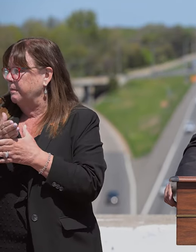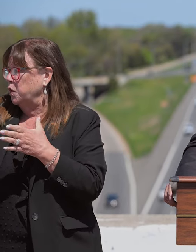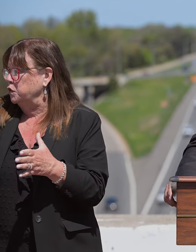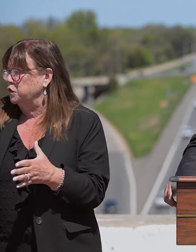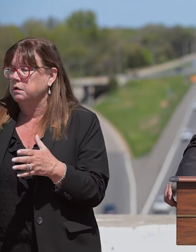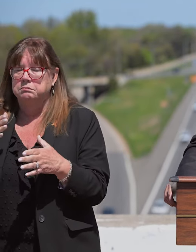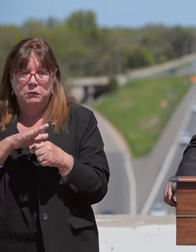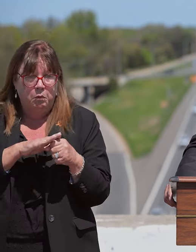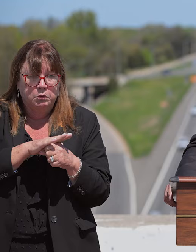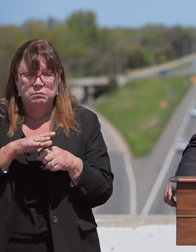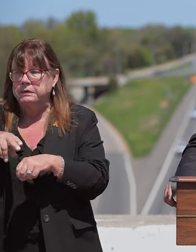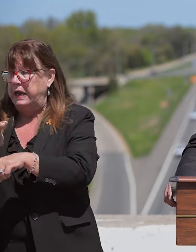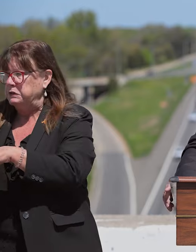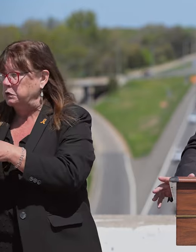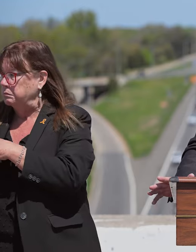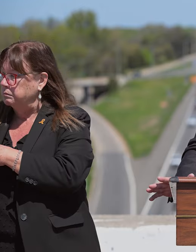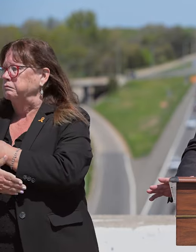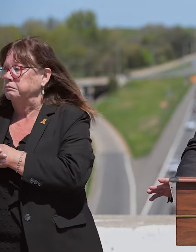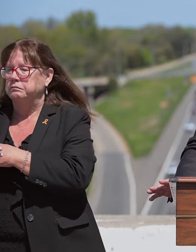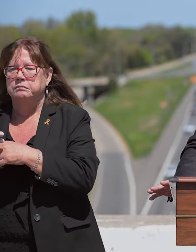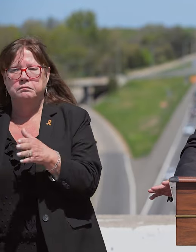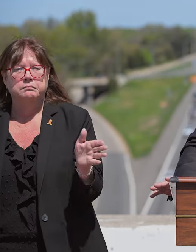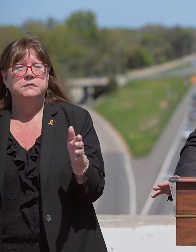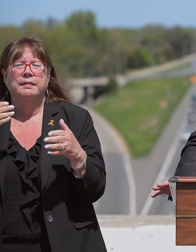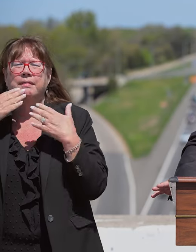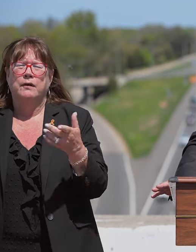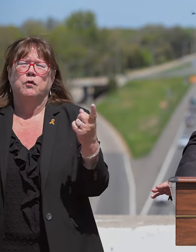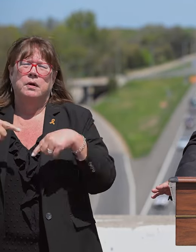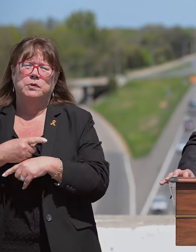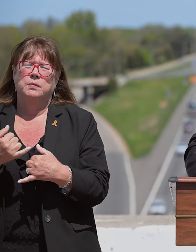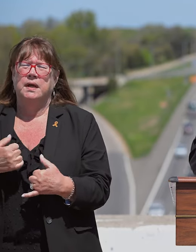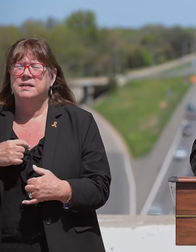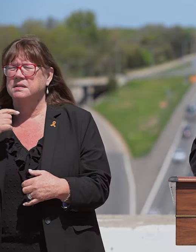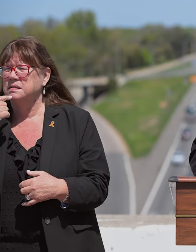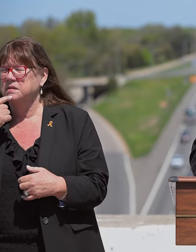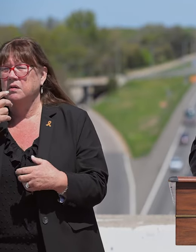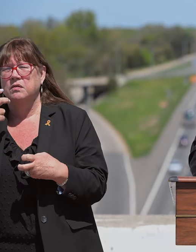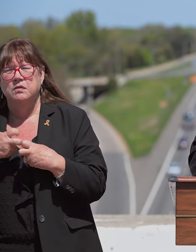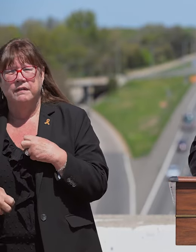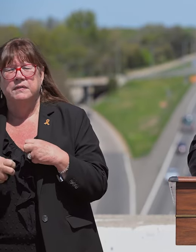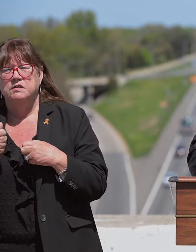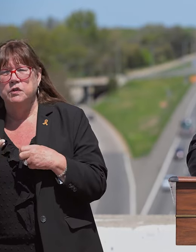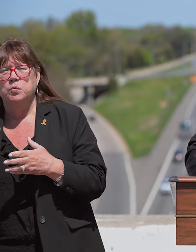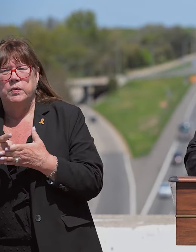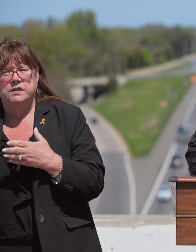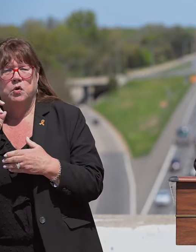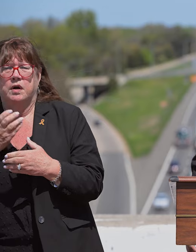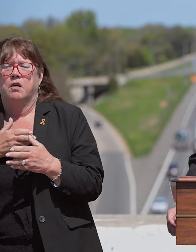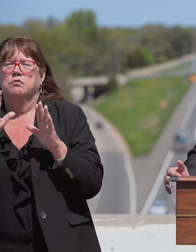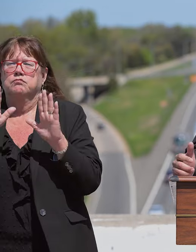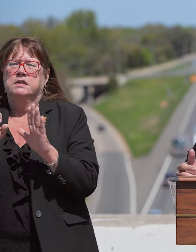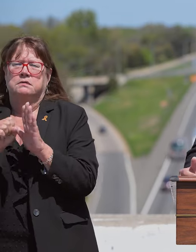both local and national. Thank you for attending today. It's been a difficult several weeks for our great state.